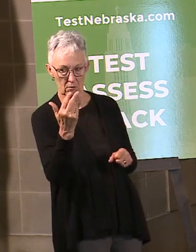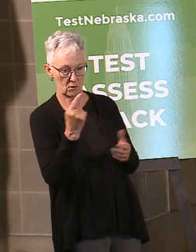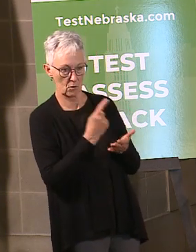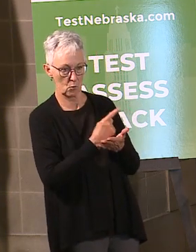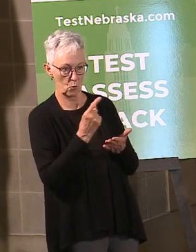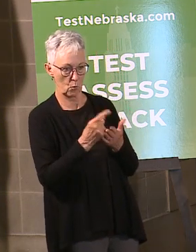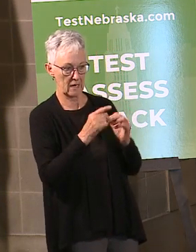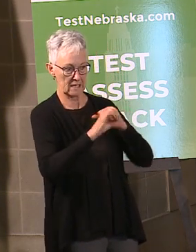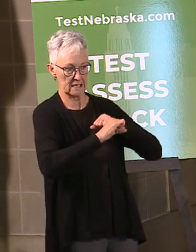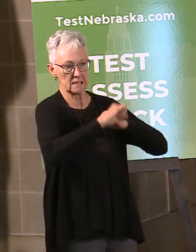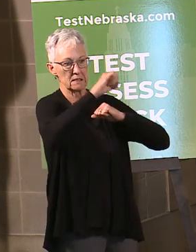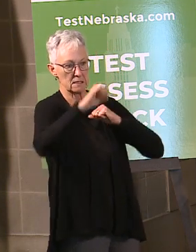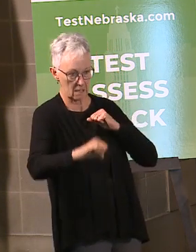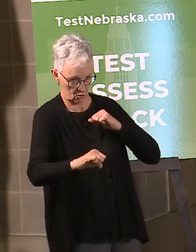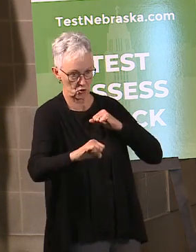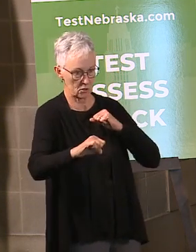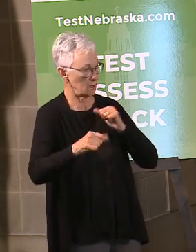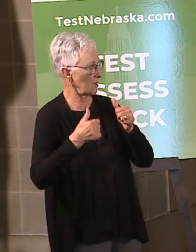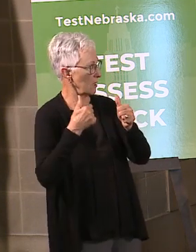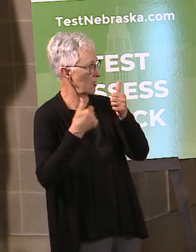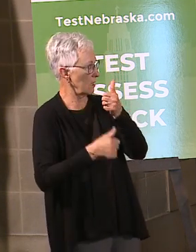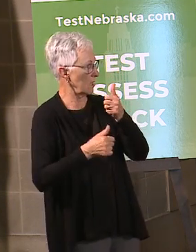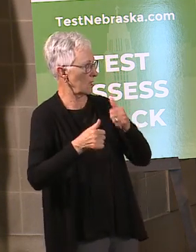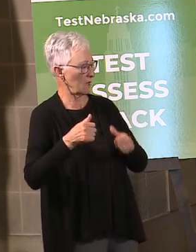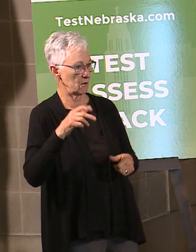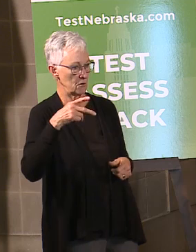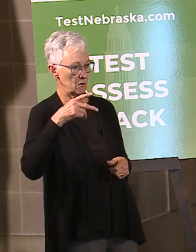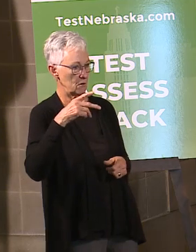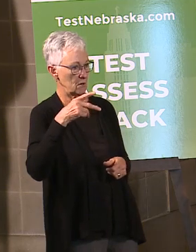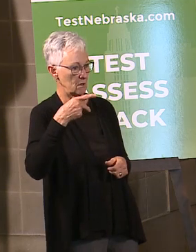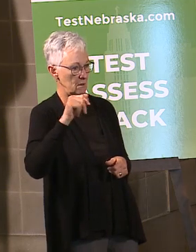pandemic unemployment, what was that?